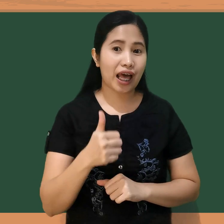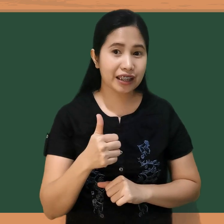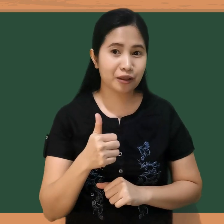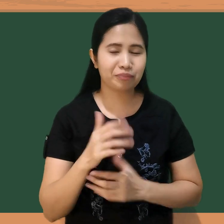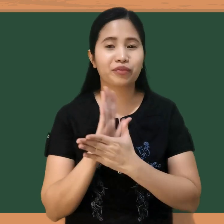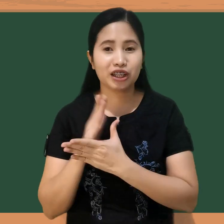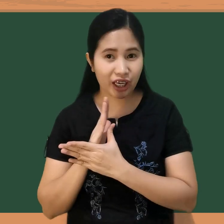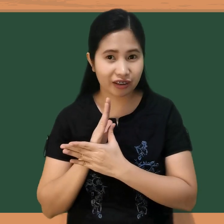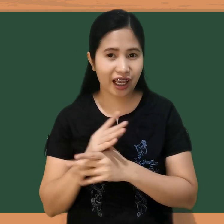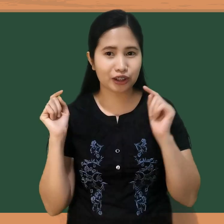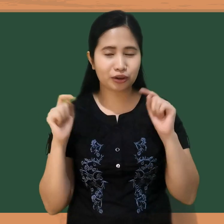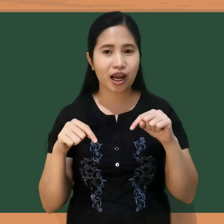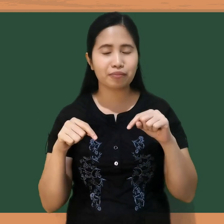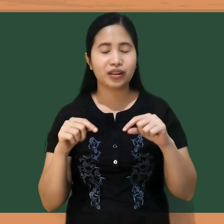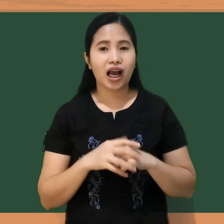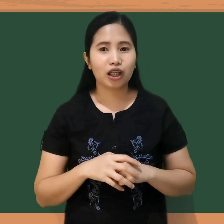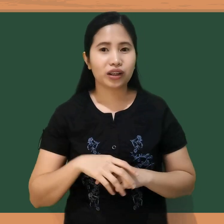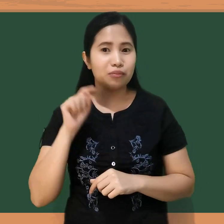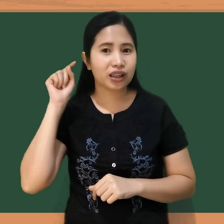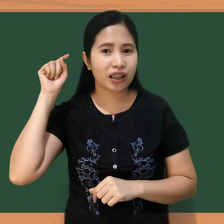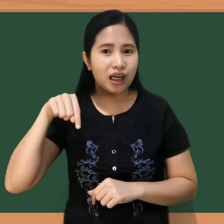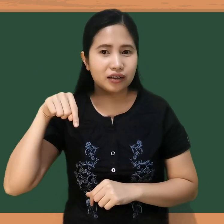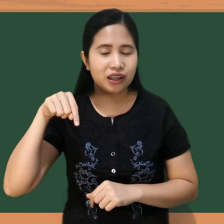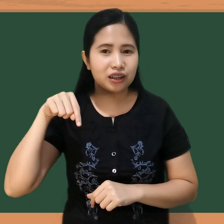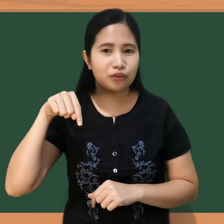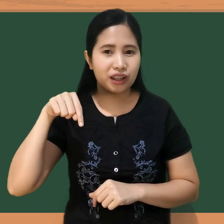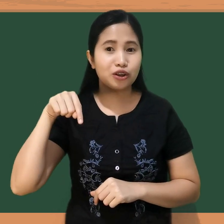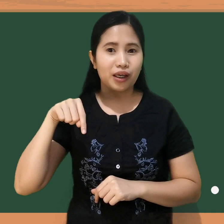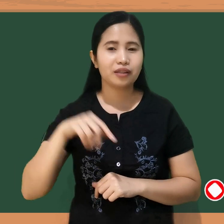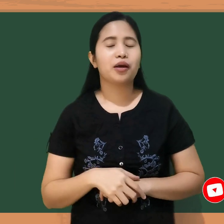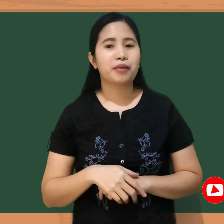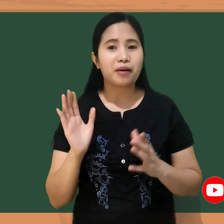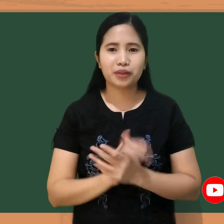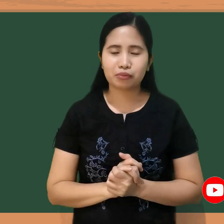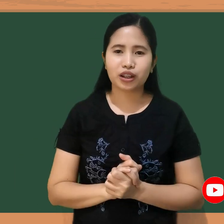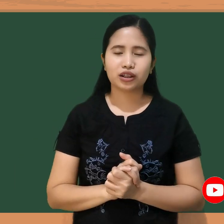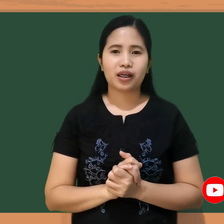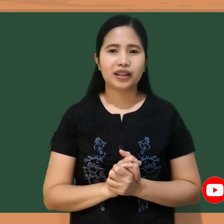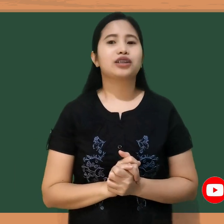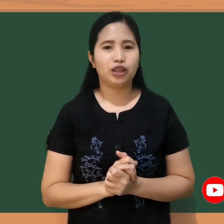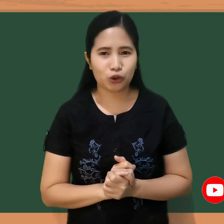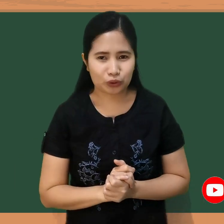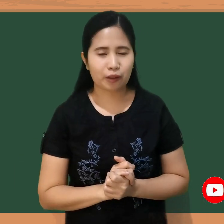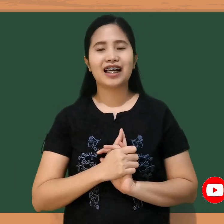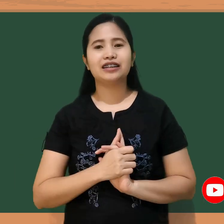like, share, and subscribe. At huwag kalimutan hit the notification bell para ma-update po kayo sa mga next videos. Ayan.